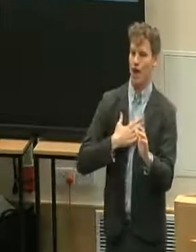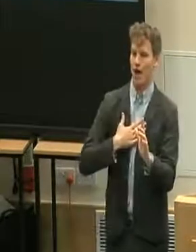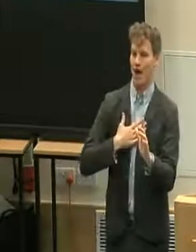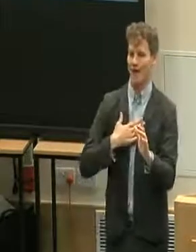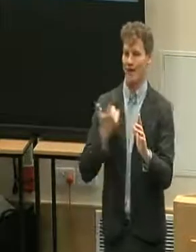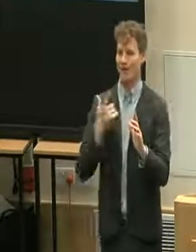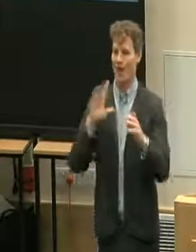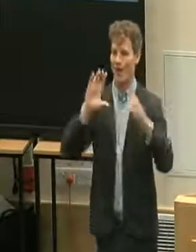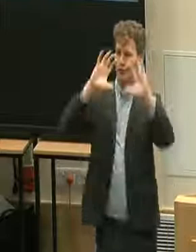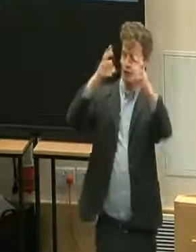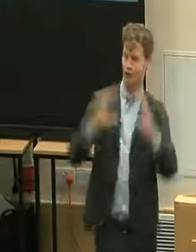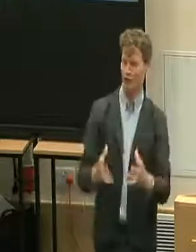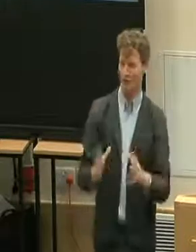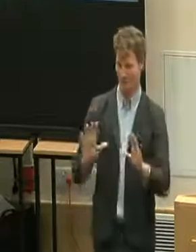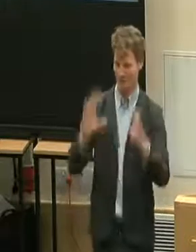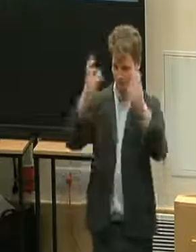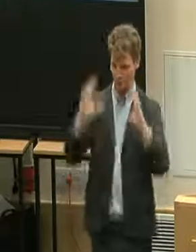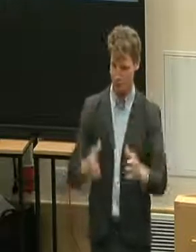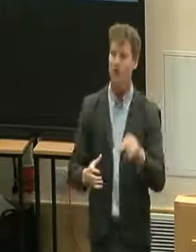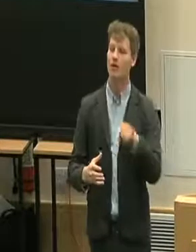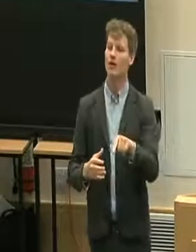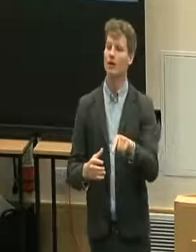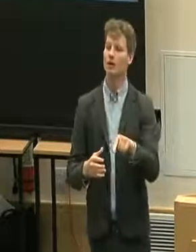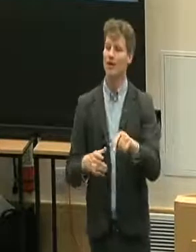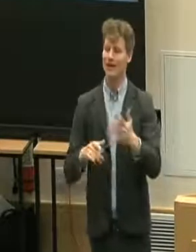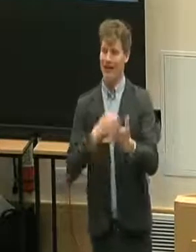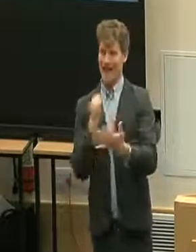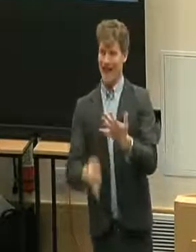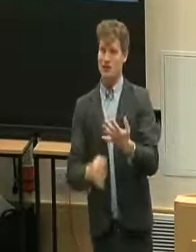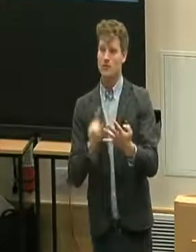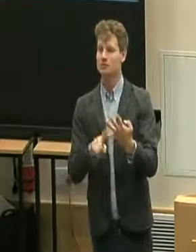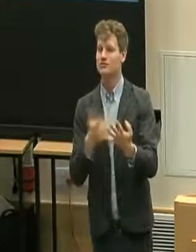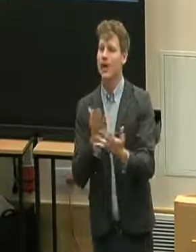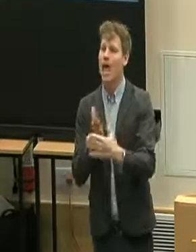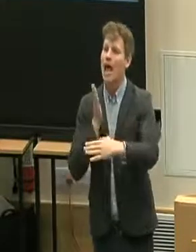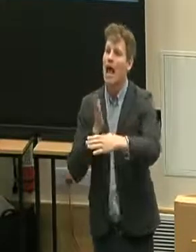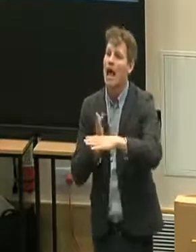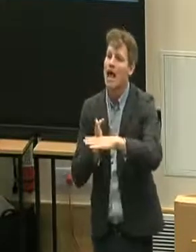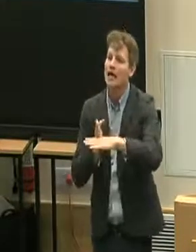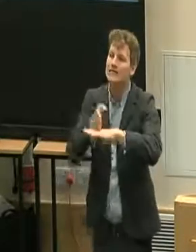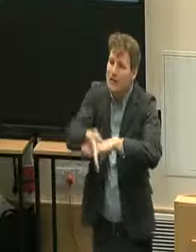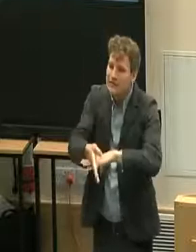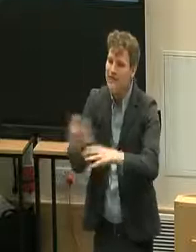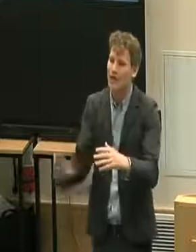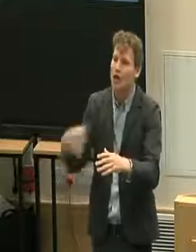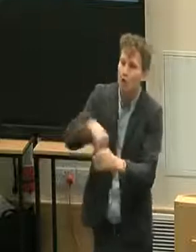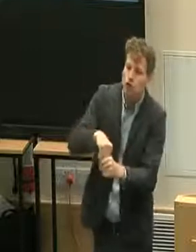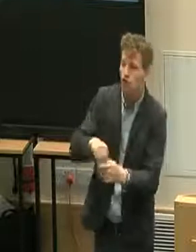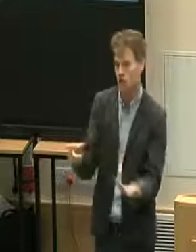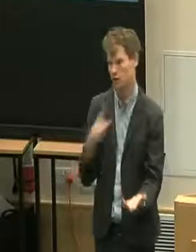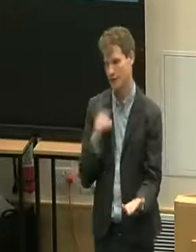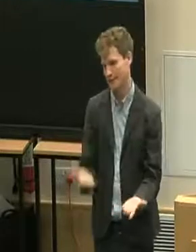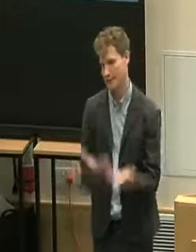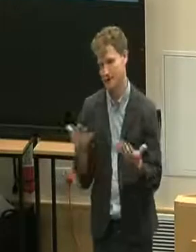simple. Accessibility and participation and inclusion, well, that's easy. Accessibility is a